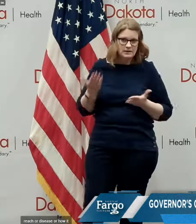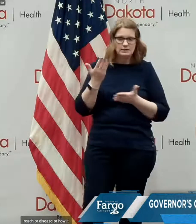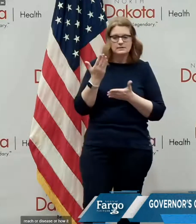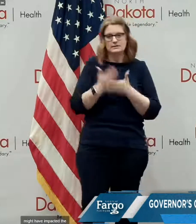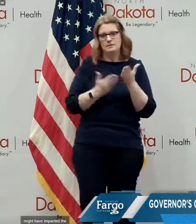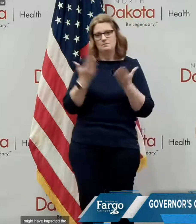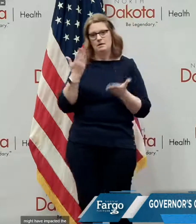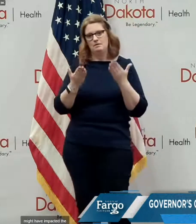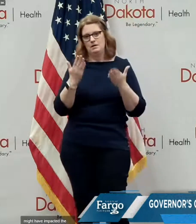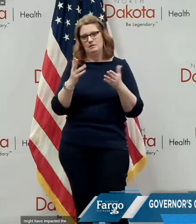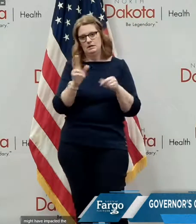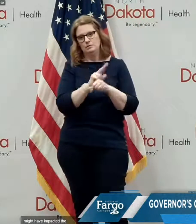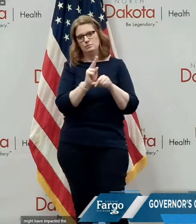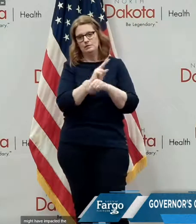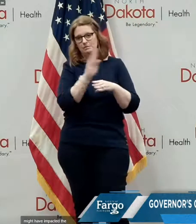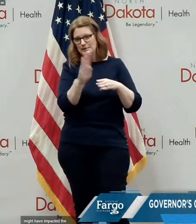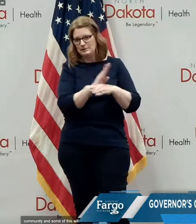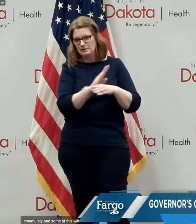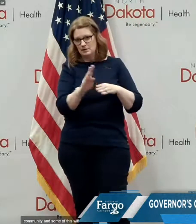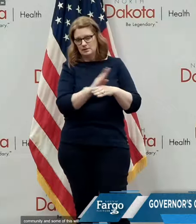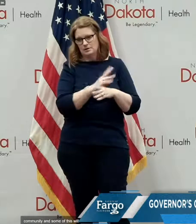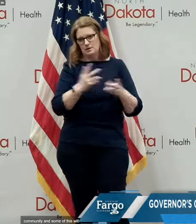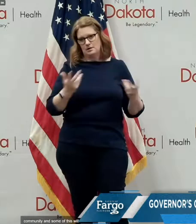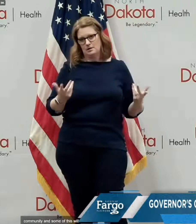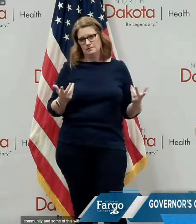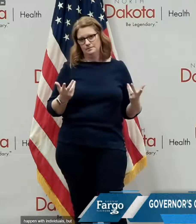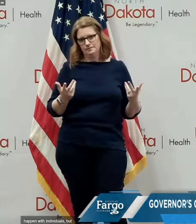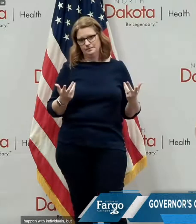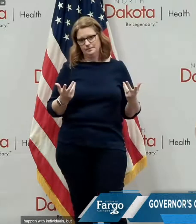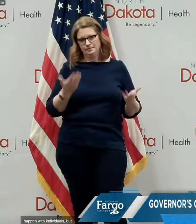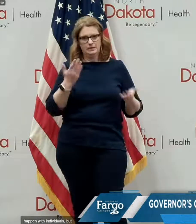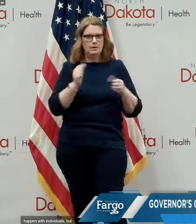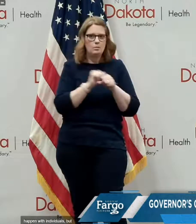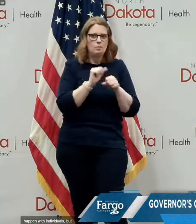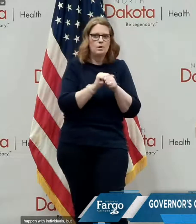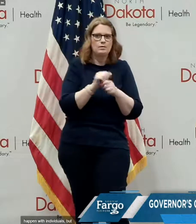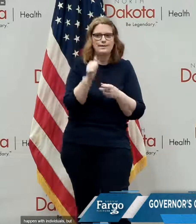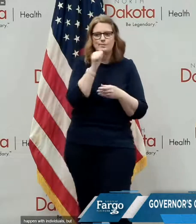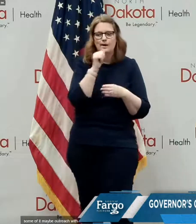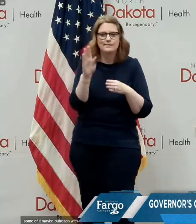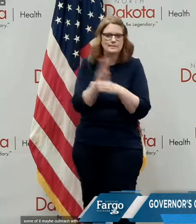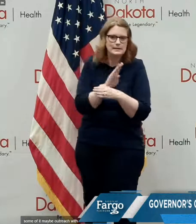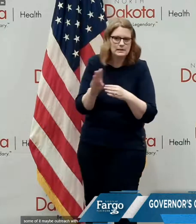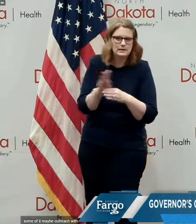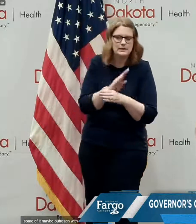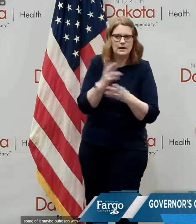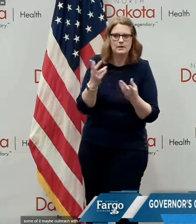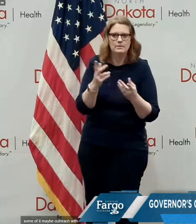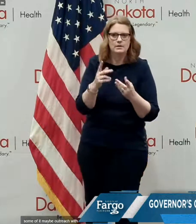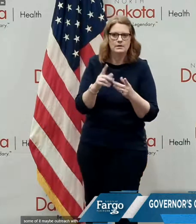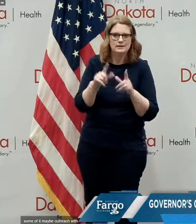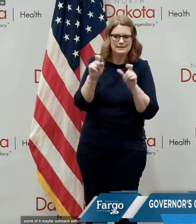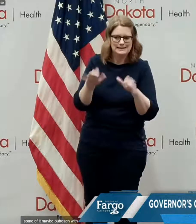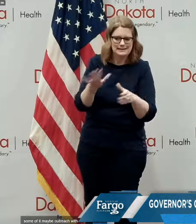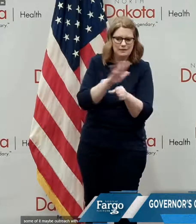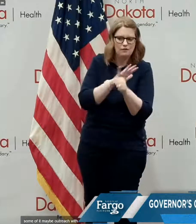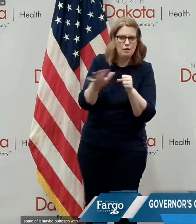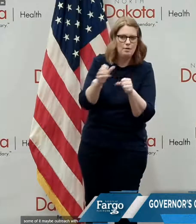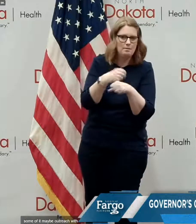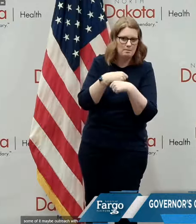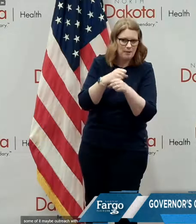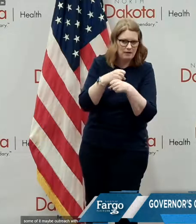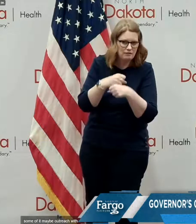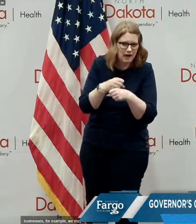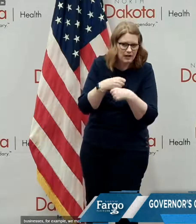For example, we may work in conjunction with the private sector to test an entire manufacturing